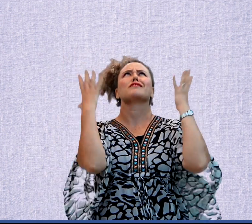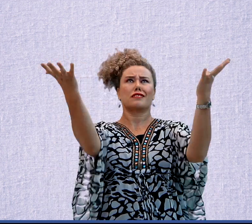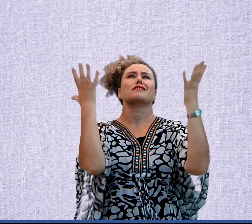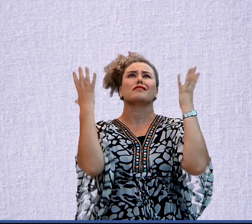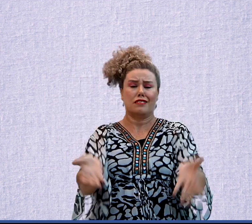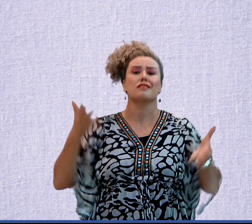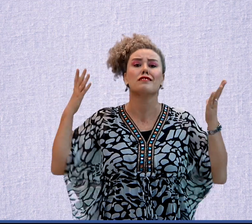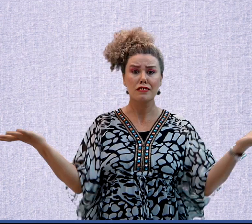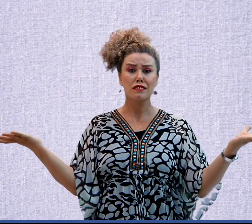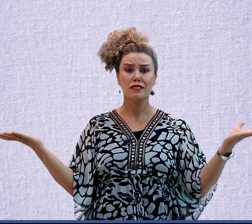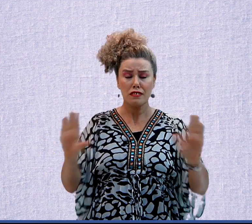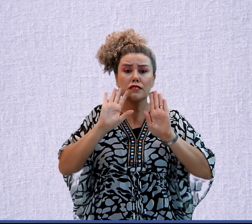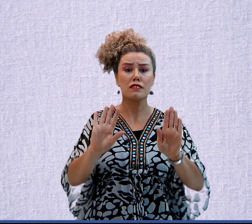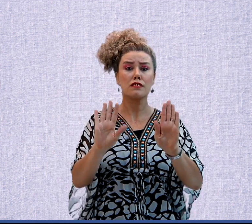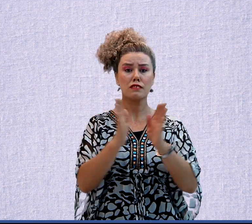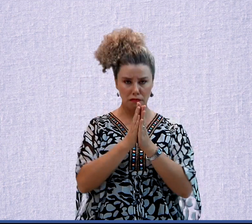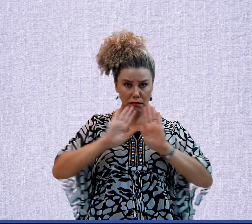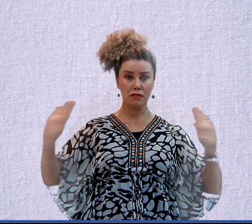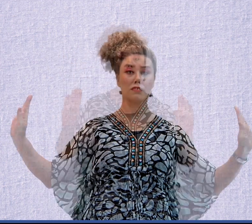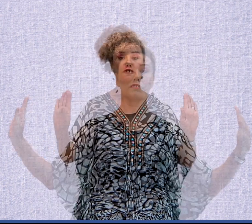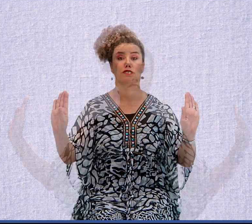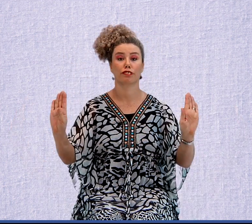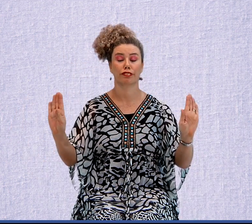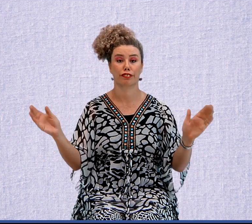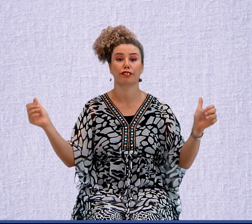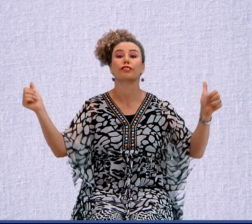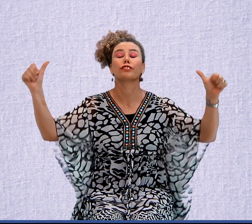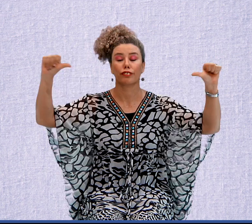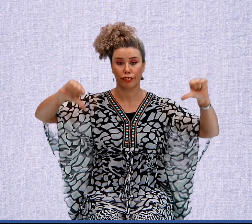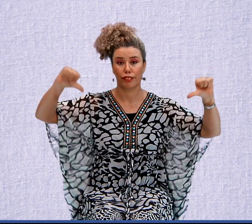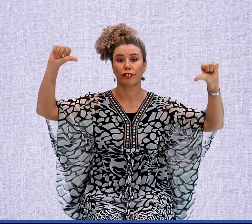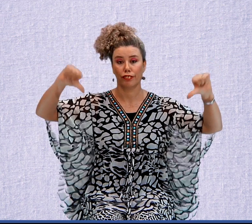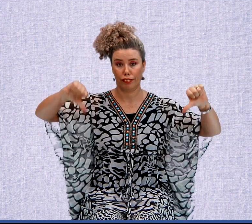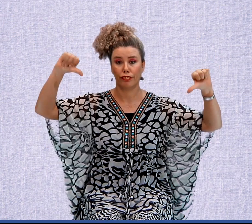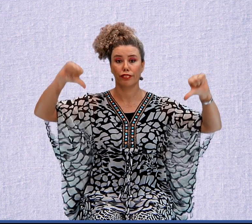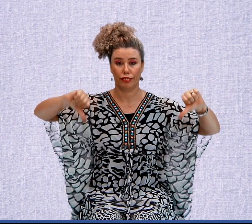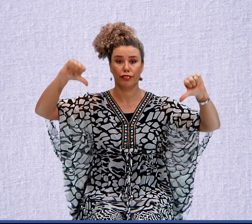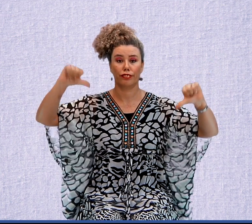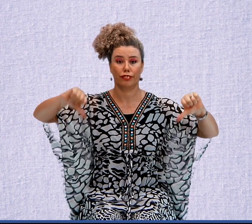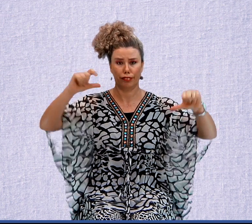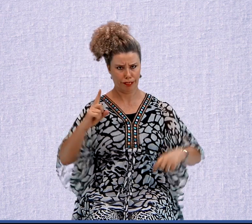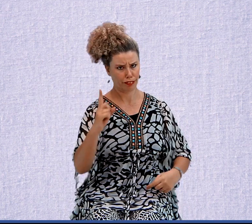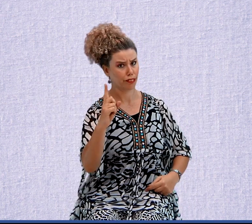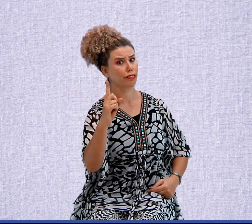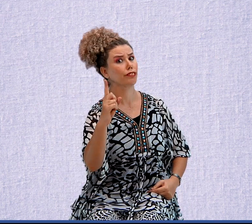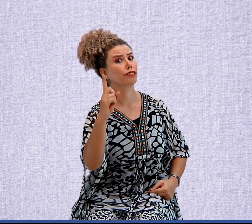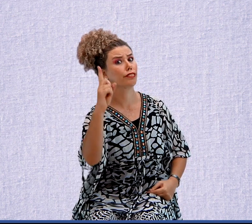gods must be crazy. Who's gonna stop apartheid and turn it down like Victor